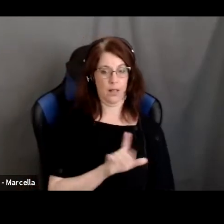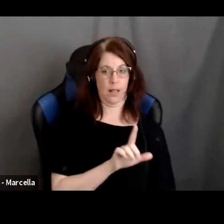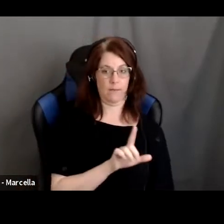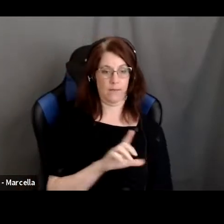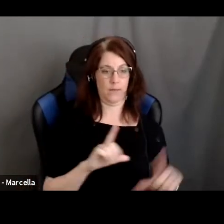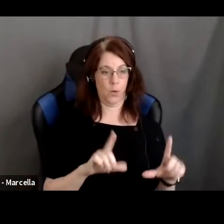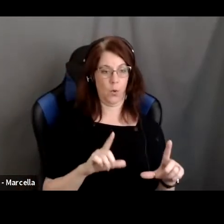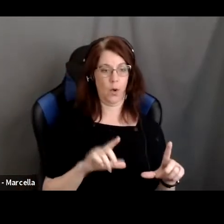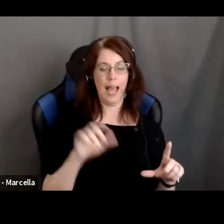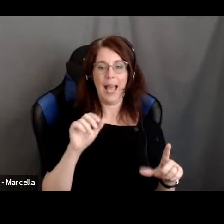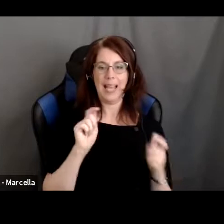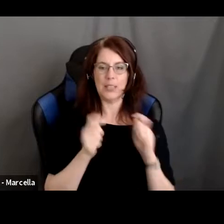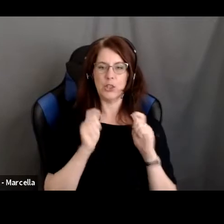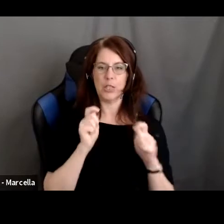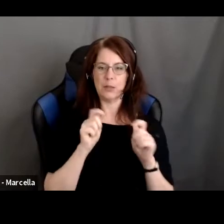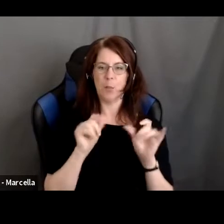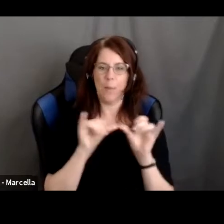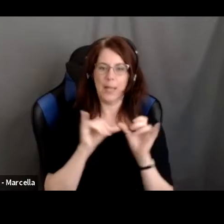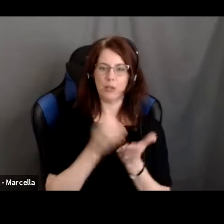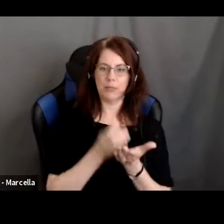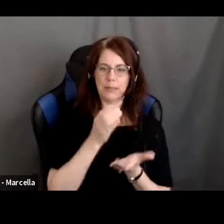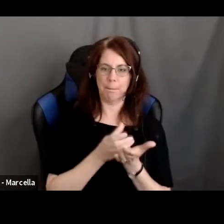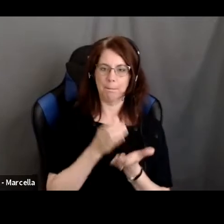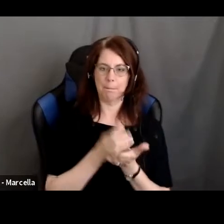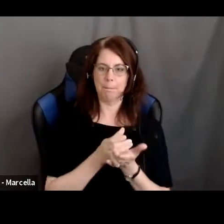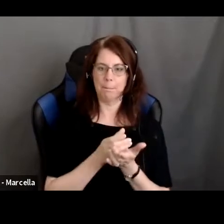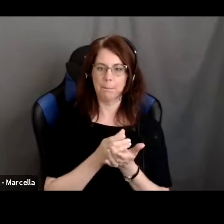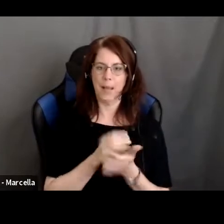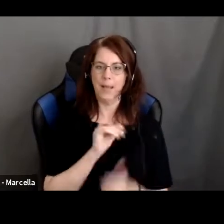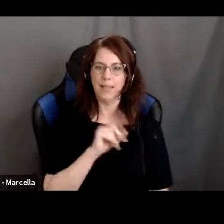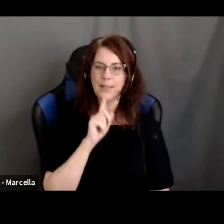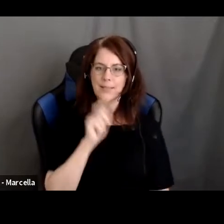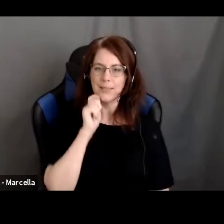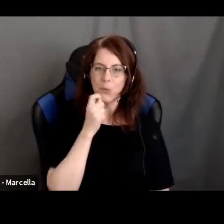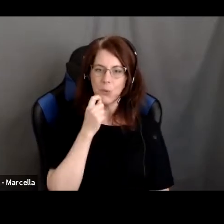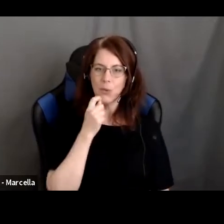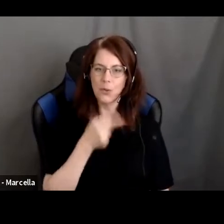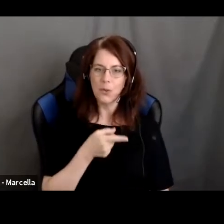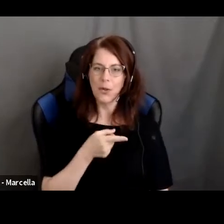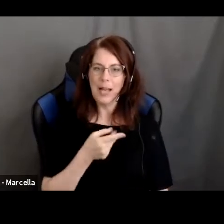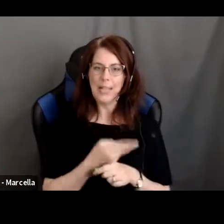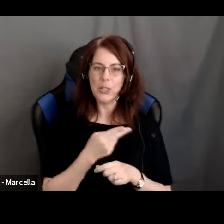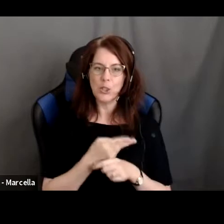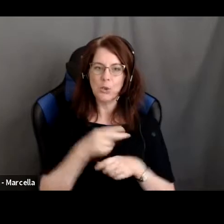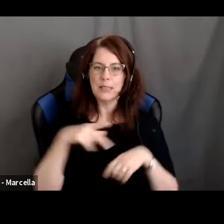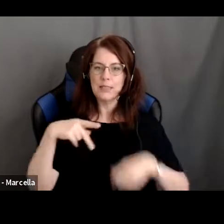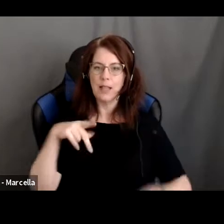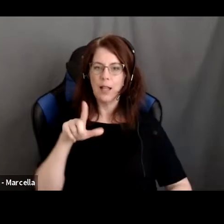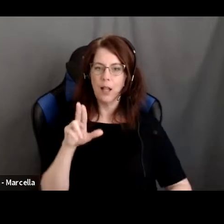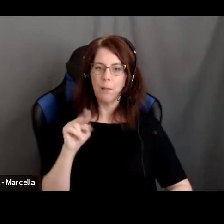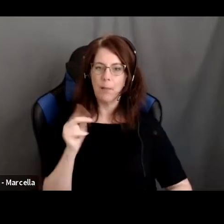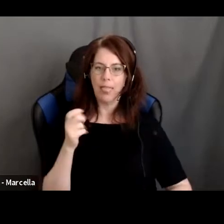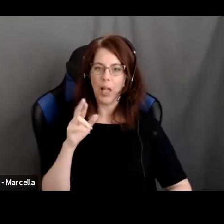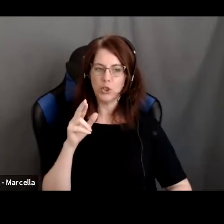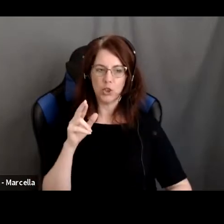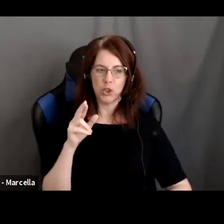have an adjustable measuring cup. And this is a pretty cool device. It uses a plunger system so